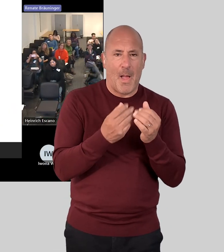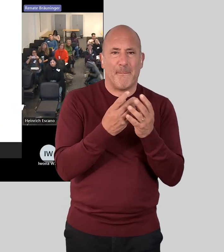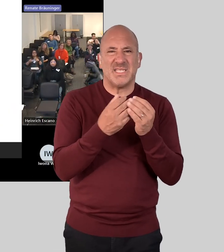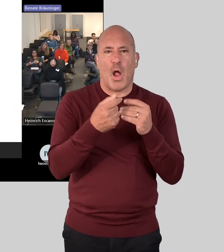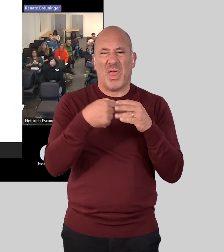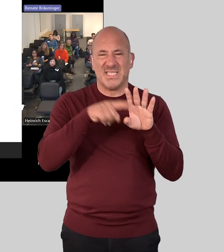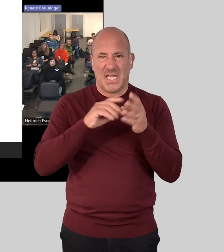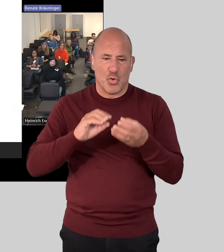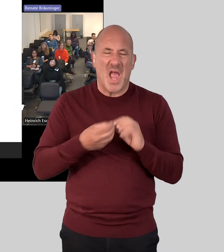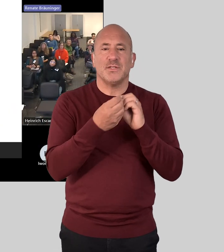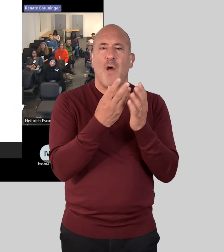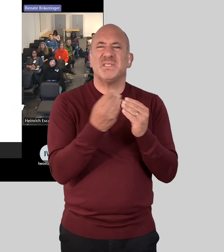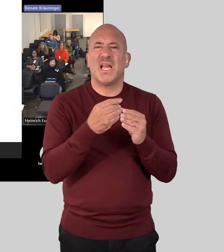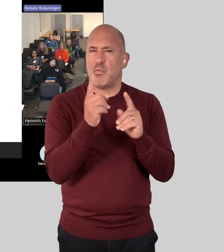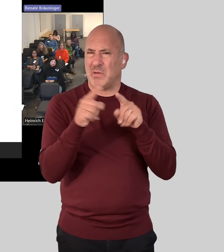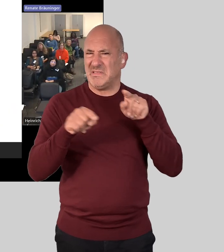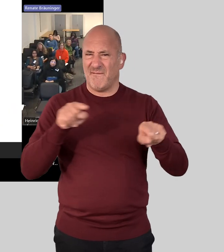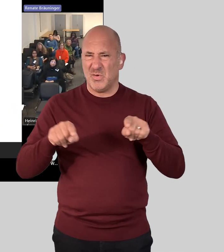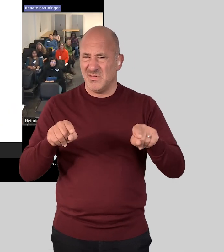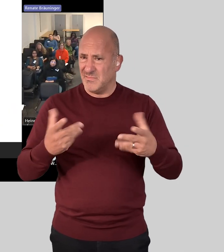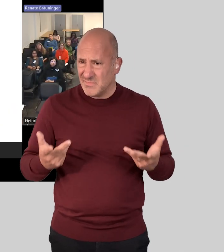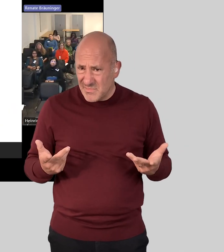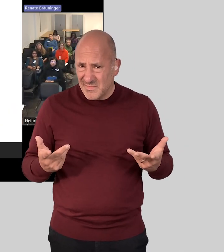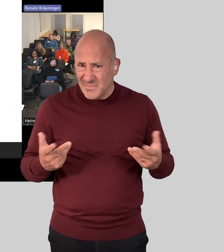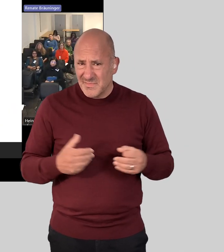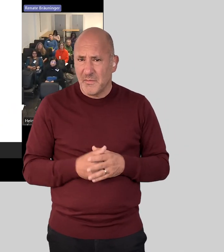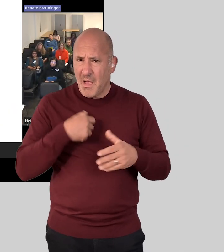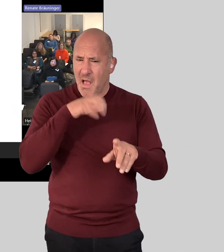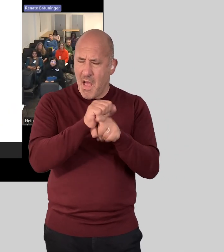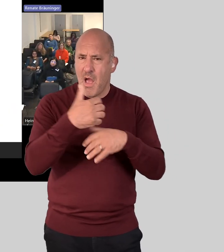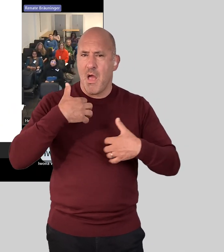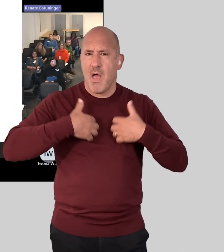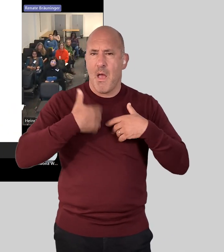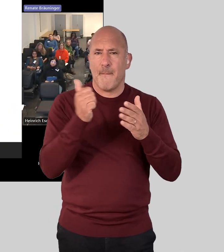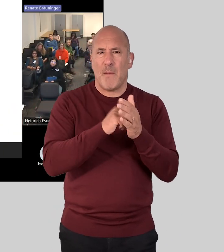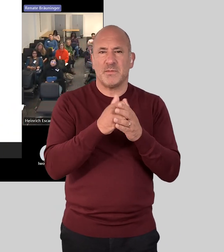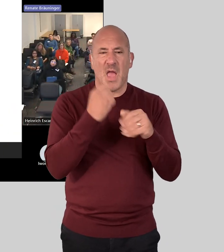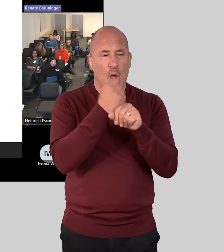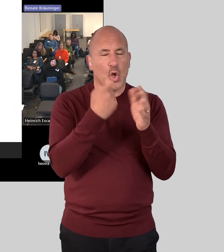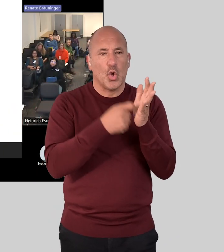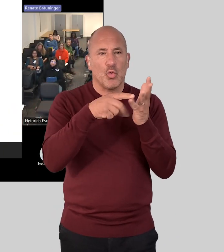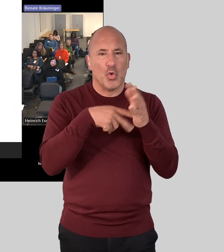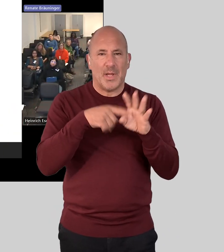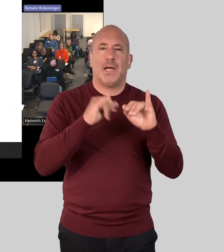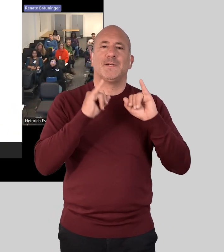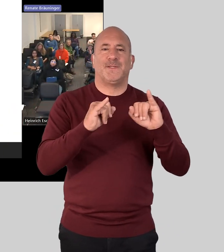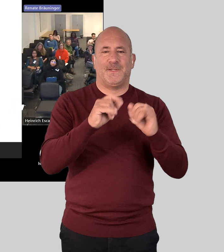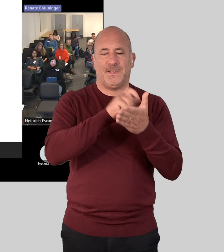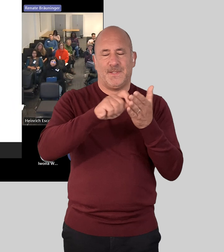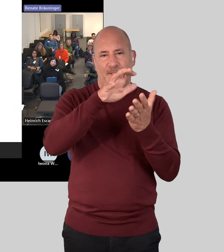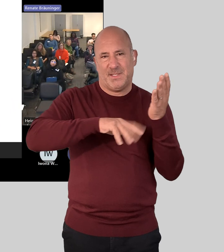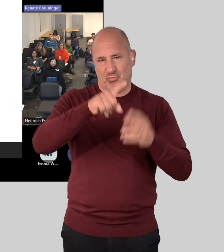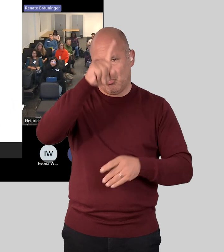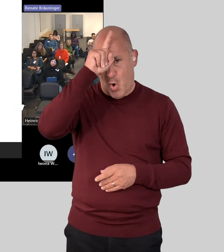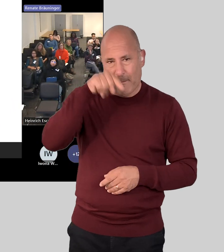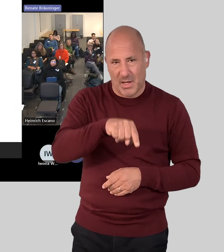is, what is the difference between material and materiality? And I found also an interesting source in another publication by